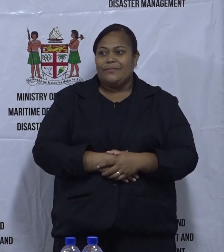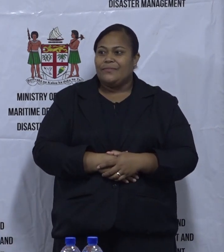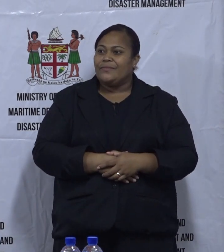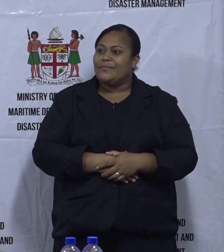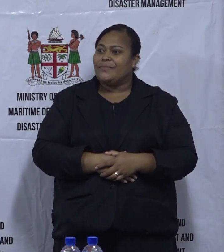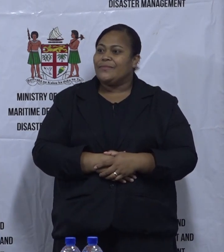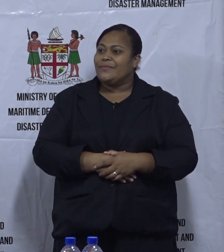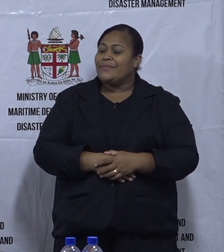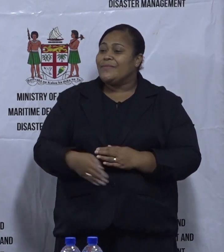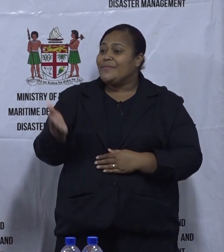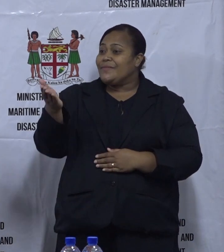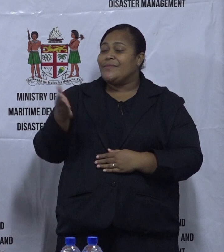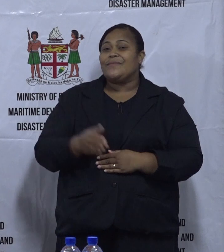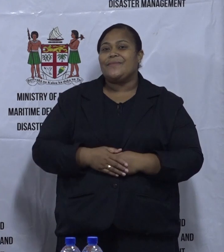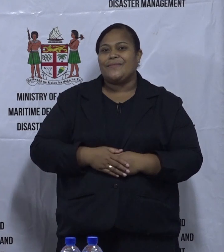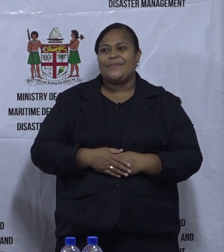There?